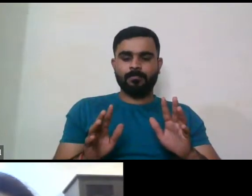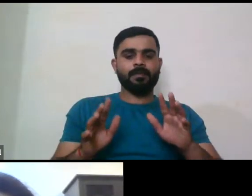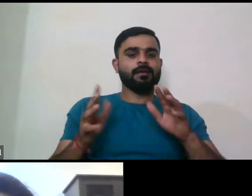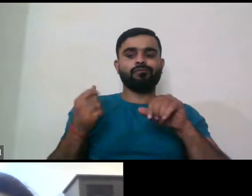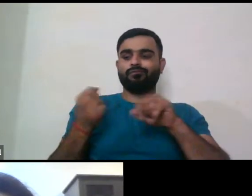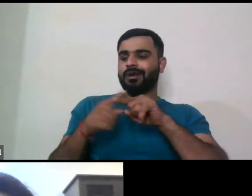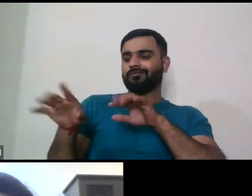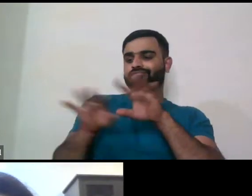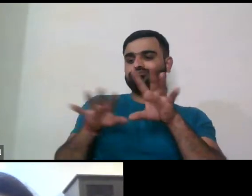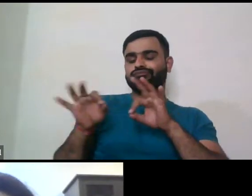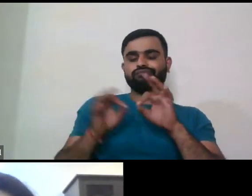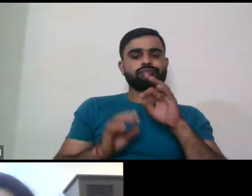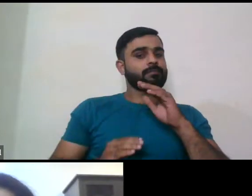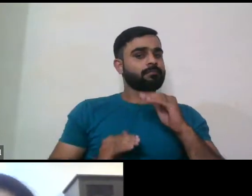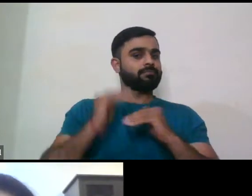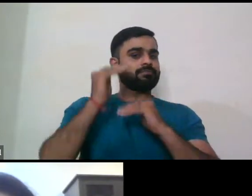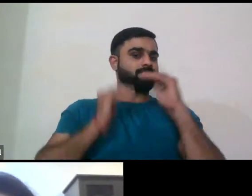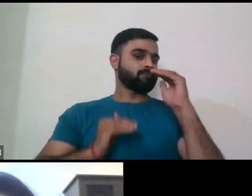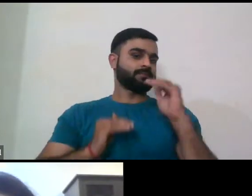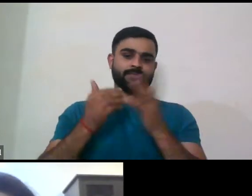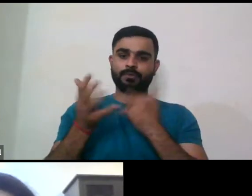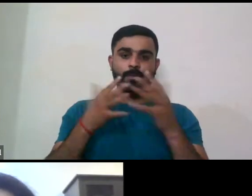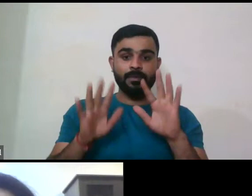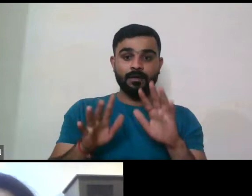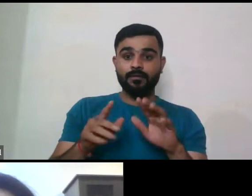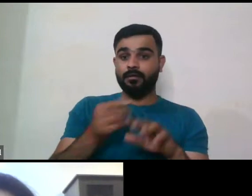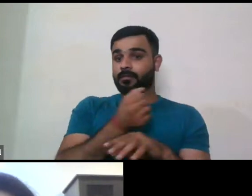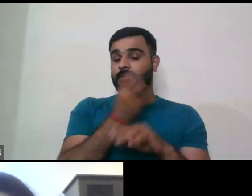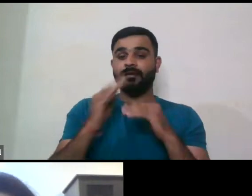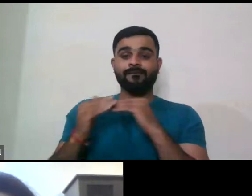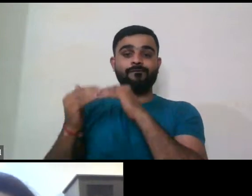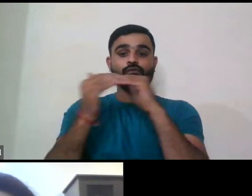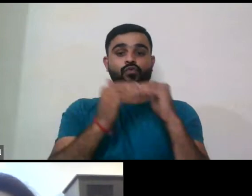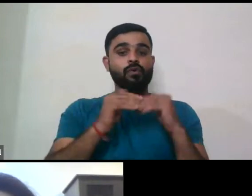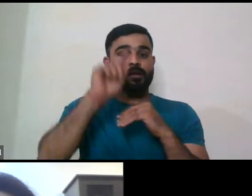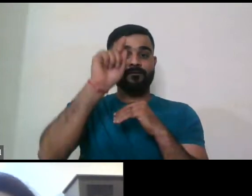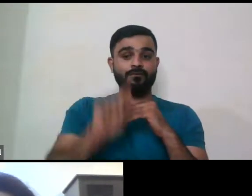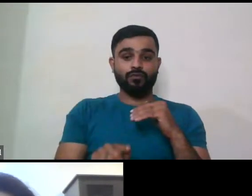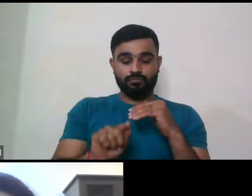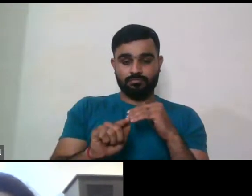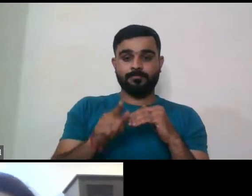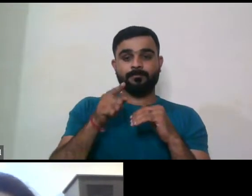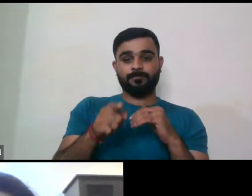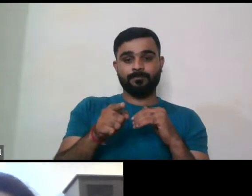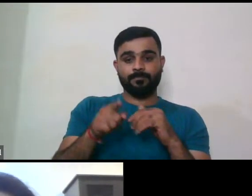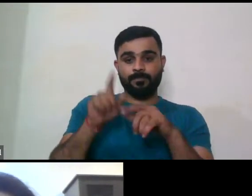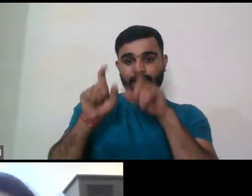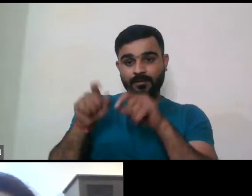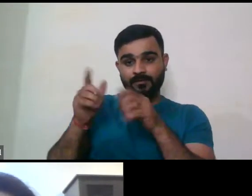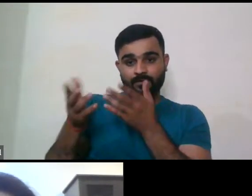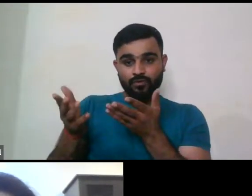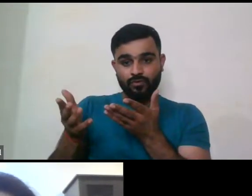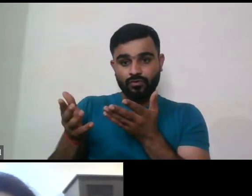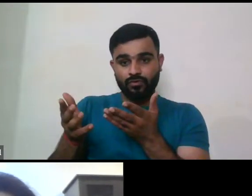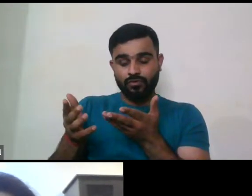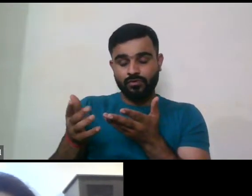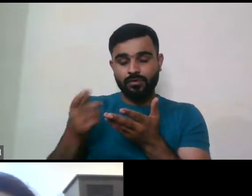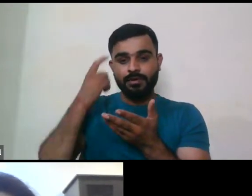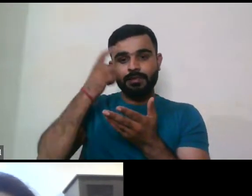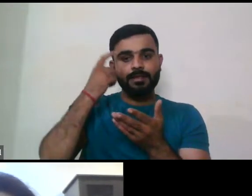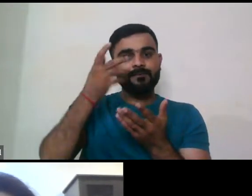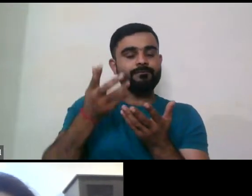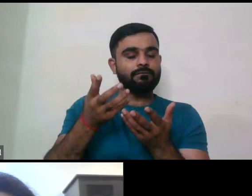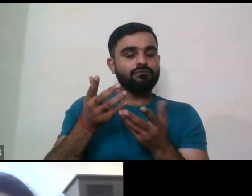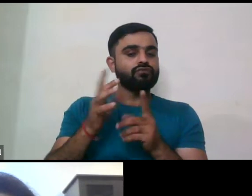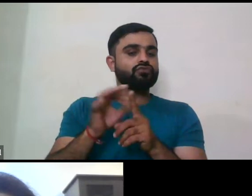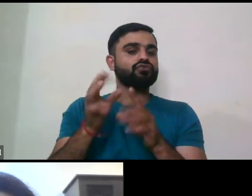on or does not merit taking on. There is no standard or guideline by which they have to sort of even think through